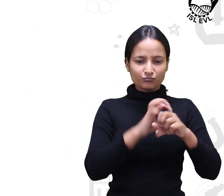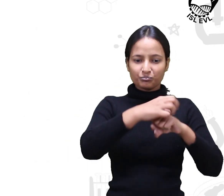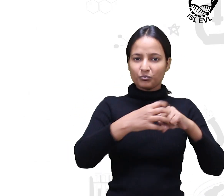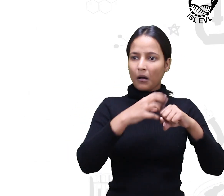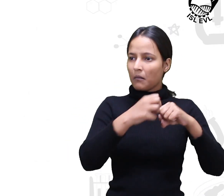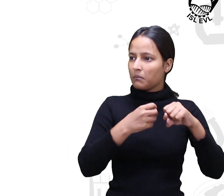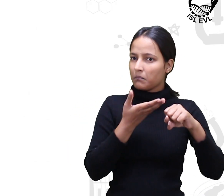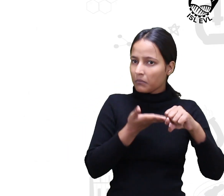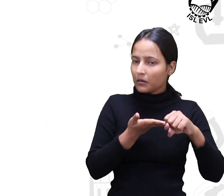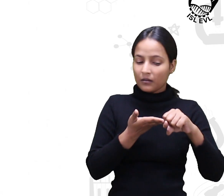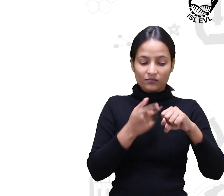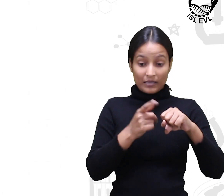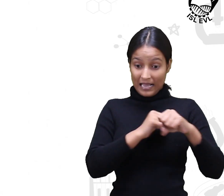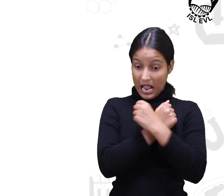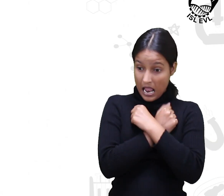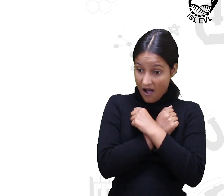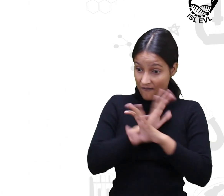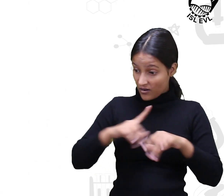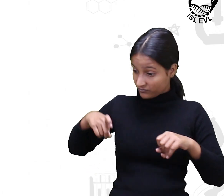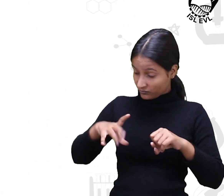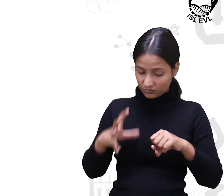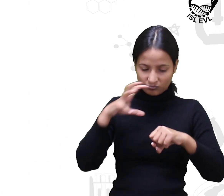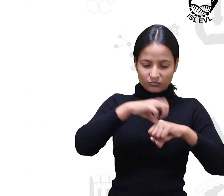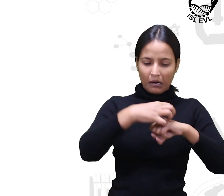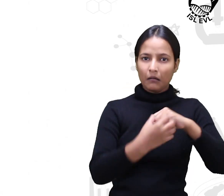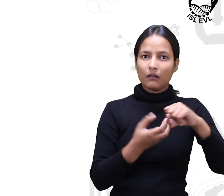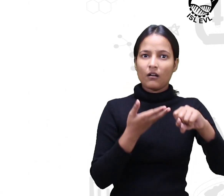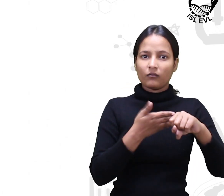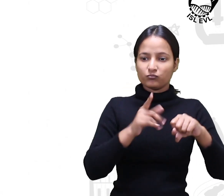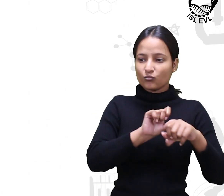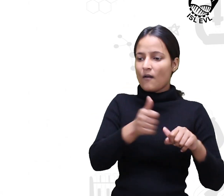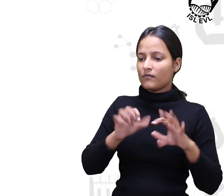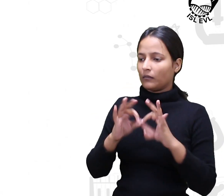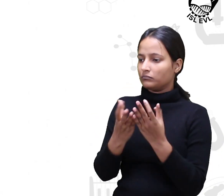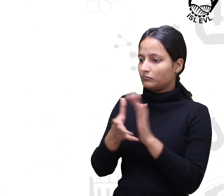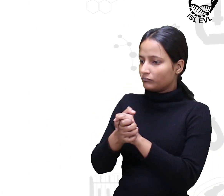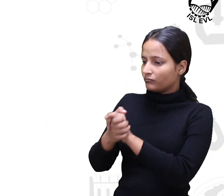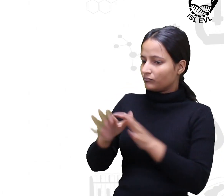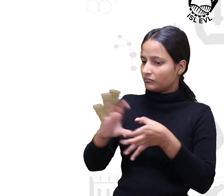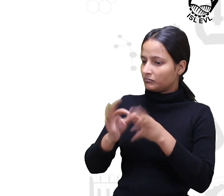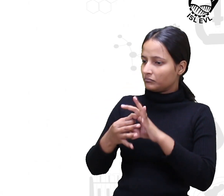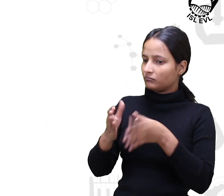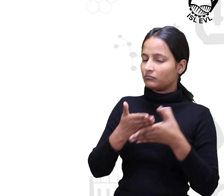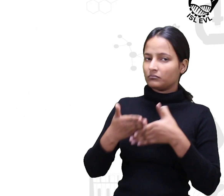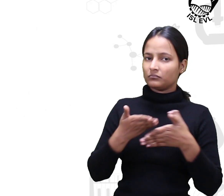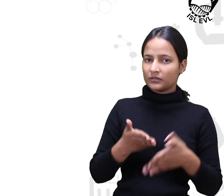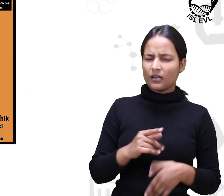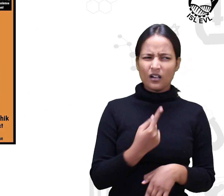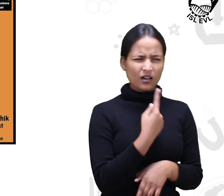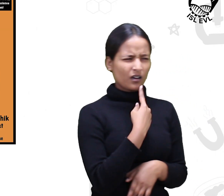the acid-loving microbes have taken over this protective biofilm. So you're saying